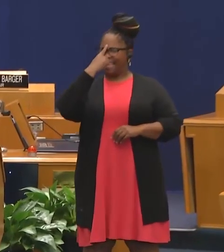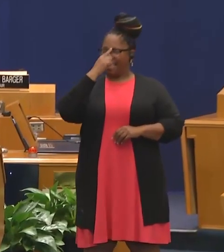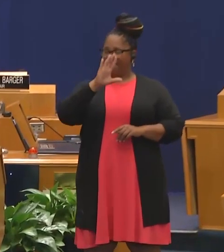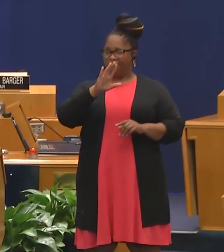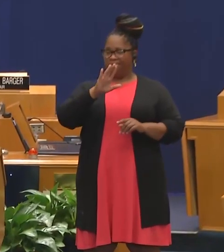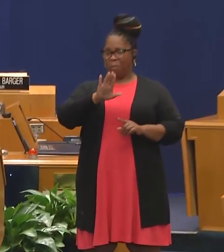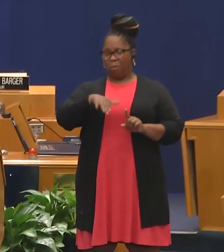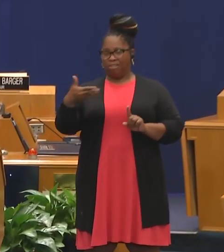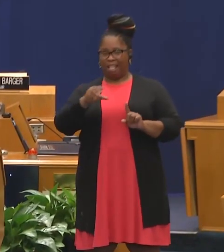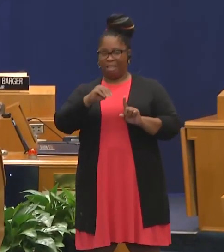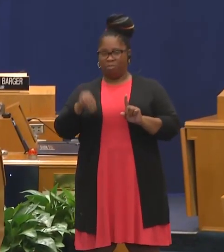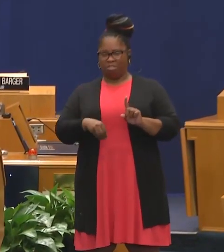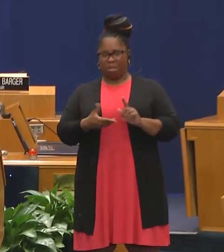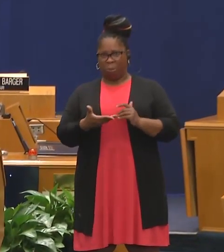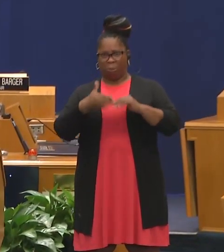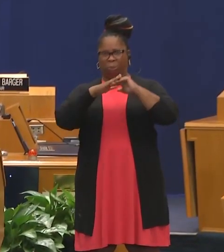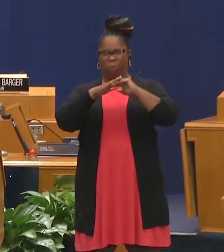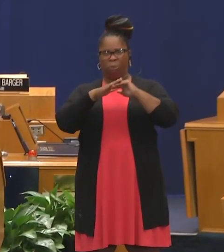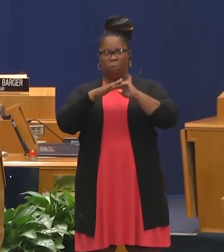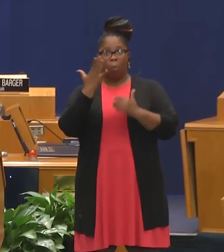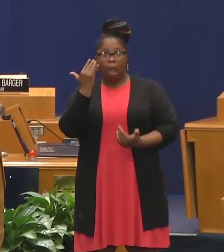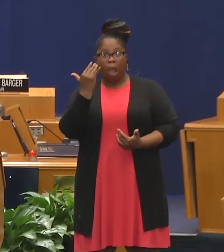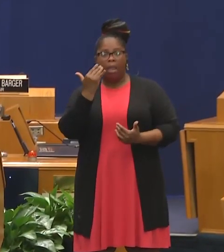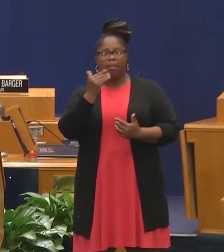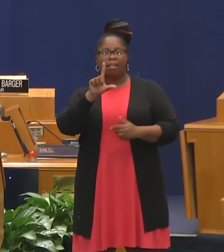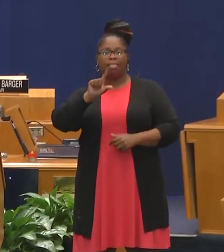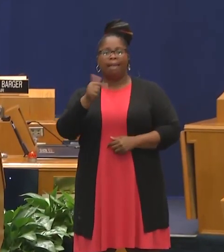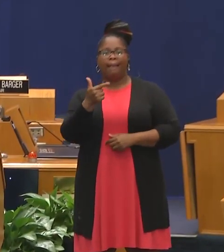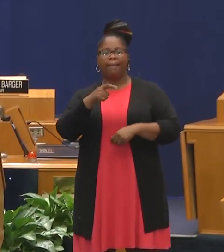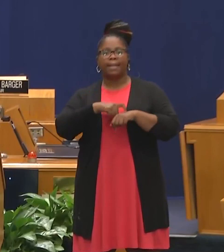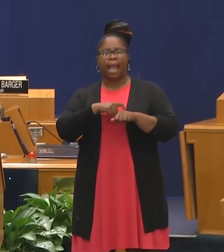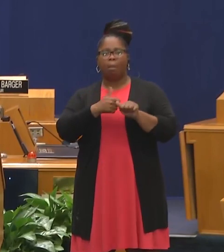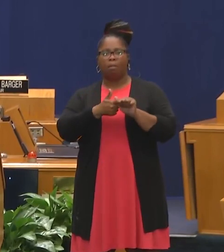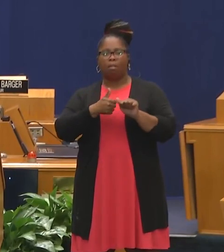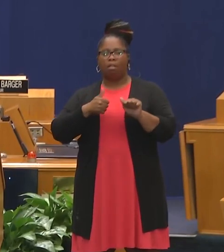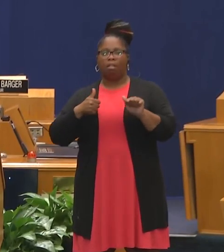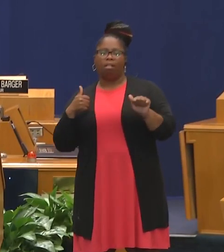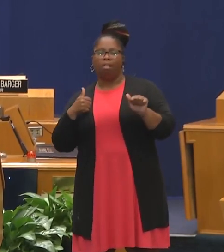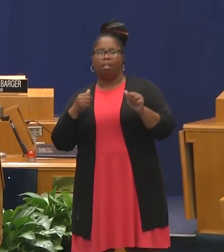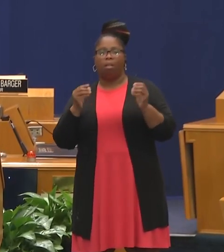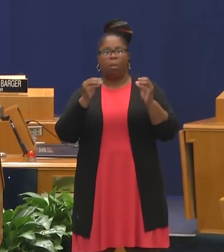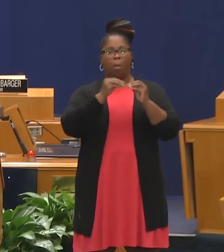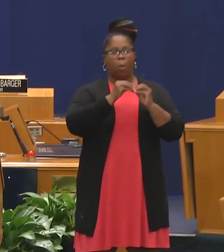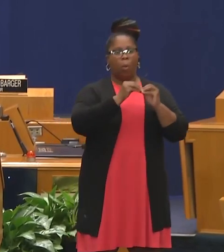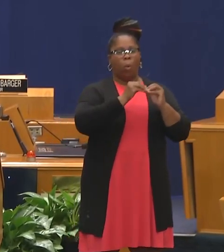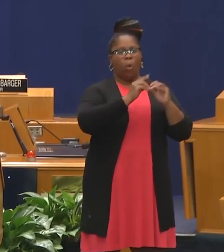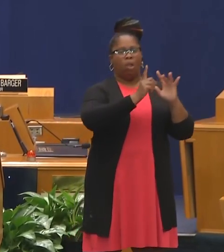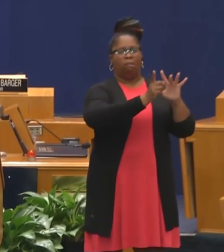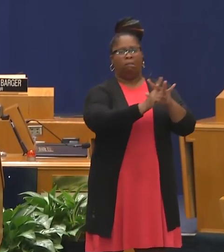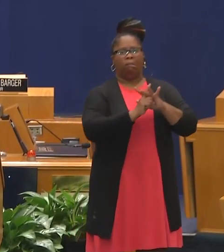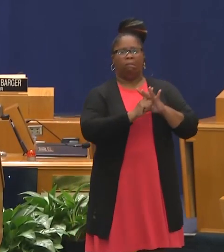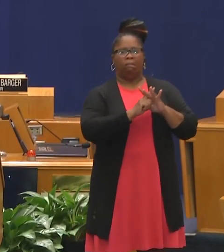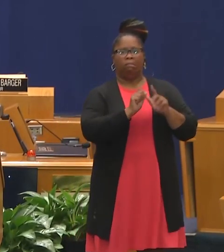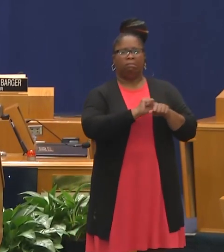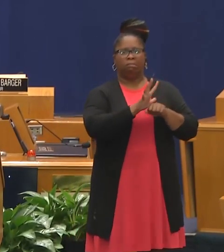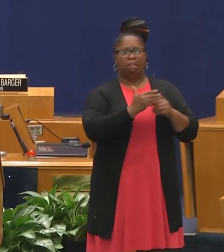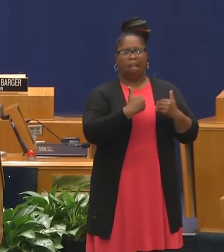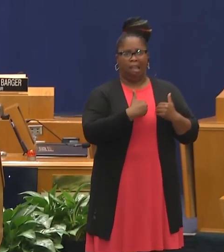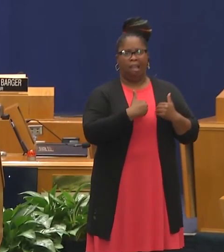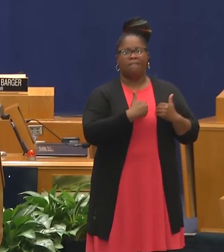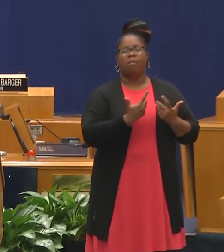lag time issue. As we have more cases, we're going to see more people dying. That's the unfortunate and